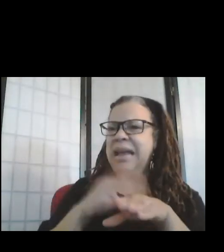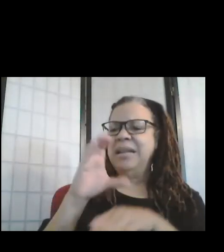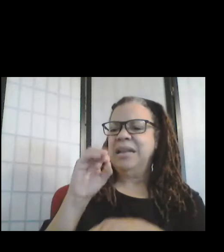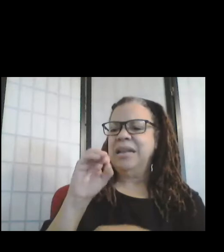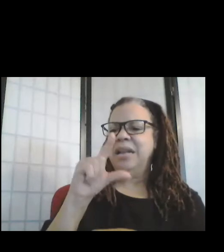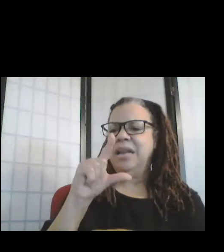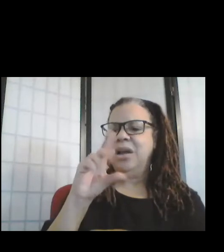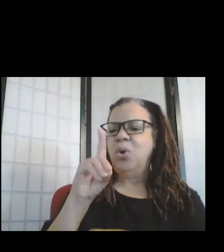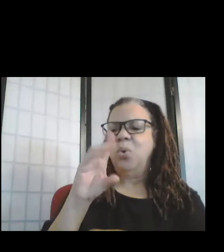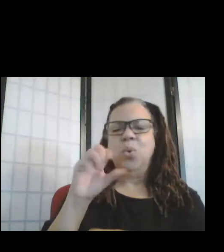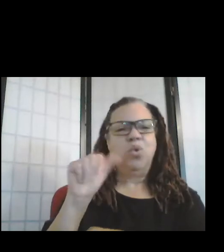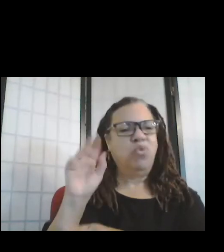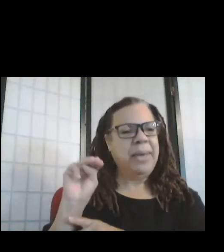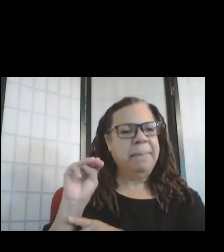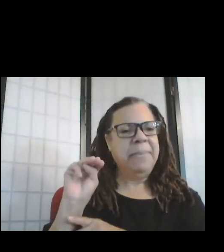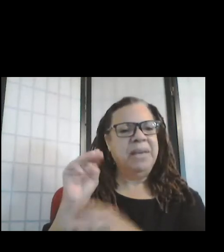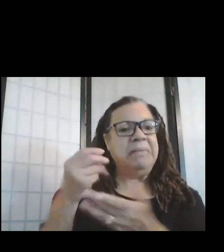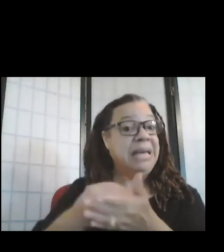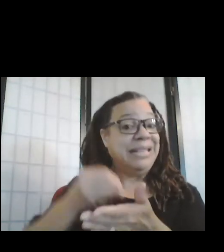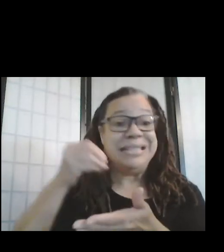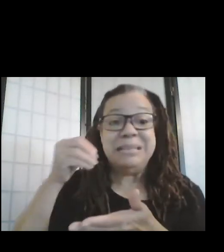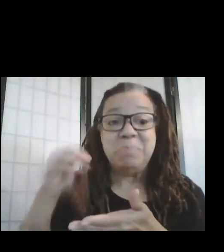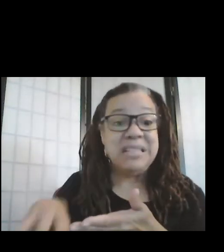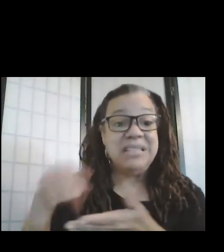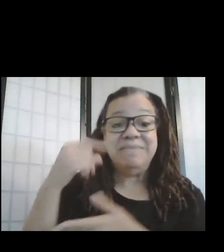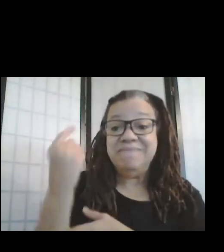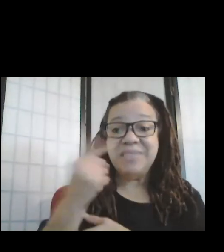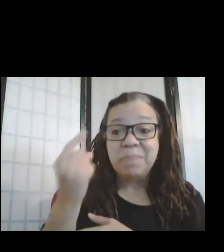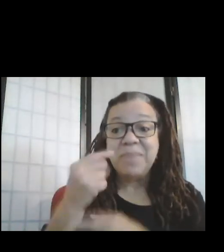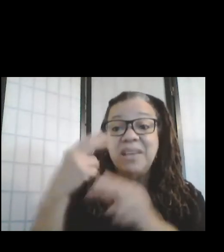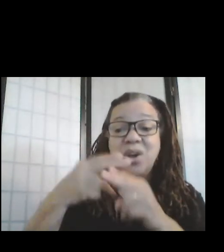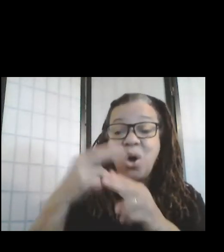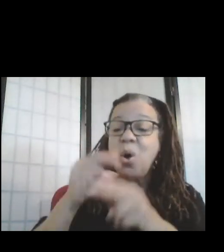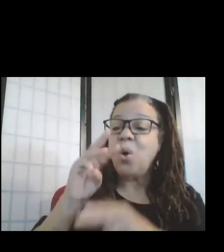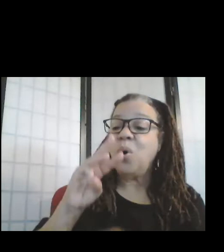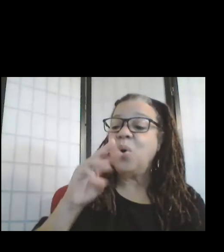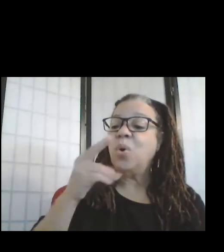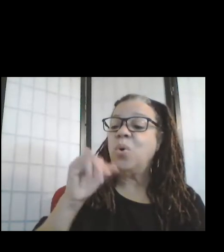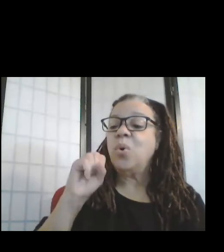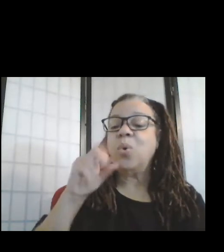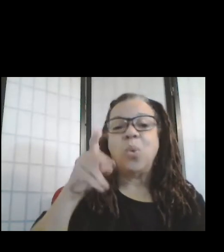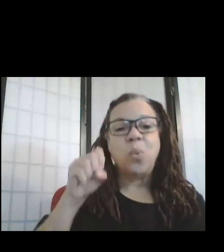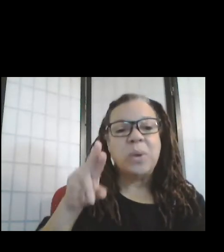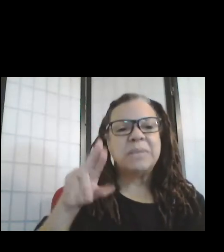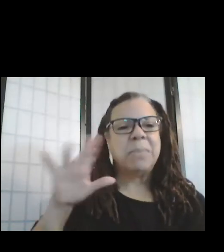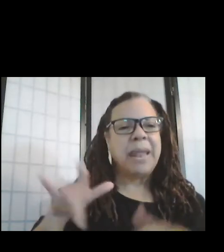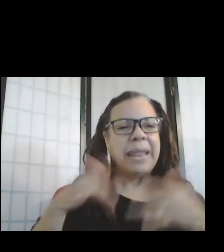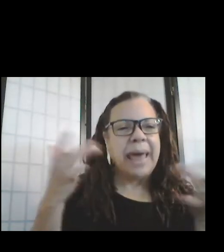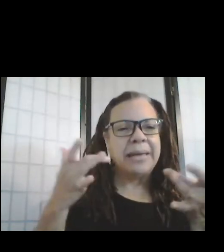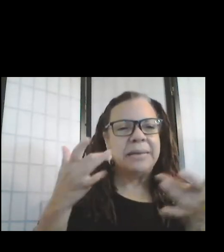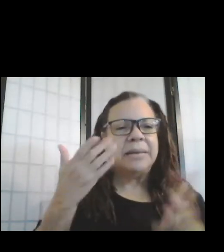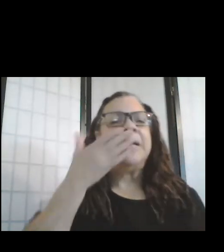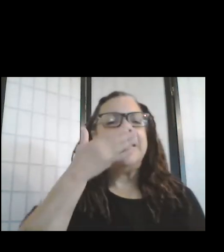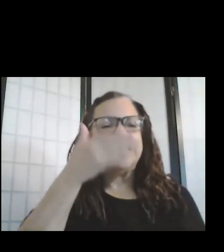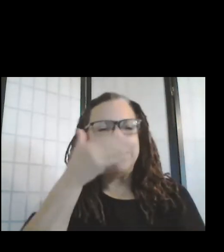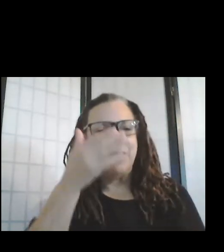face. It's an expensive emollient, whisper light with only the faintest intoxicating scent of